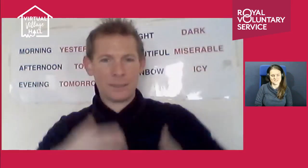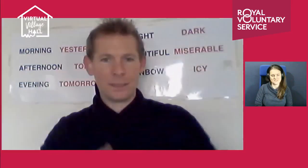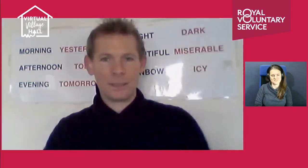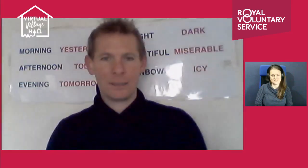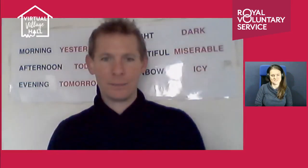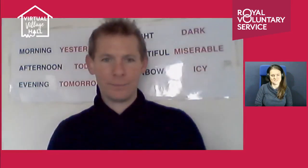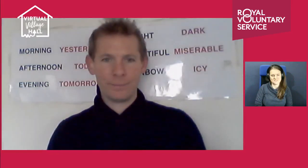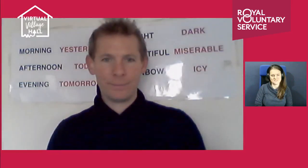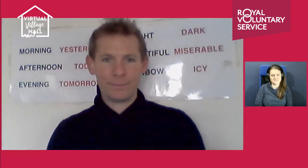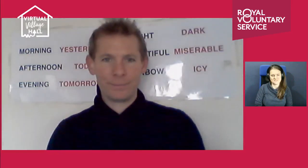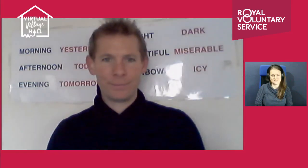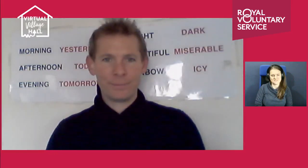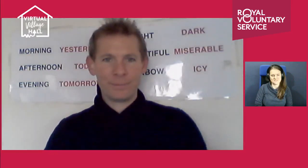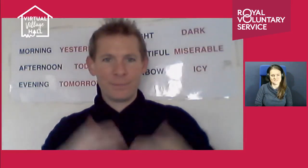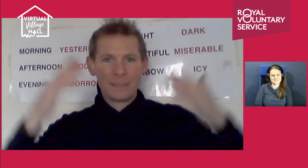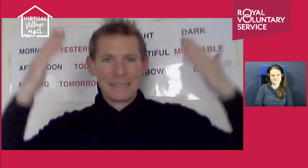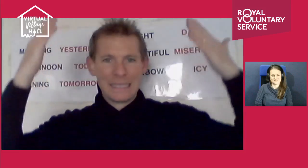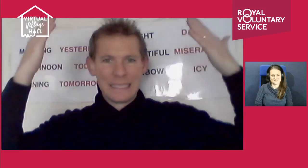Evening.